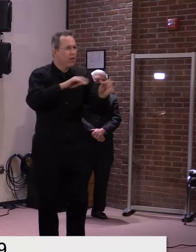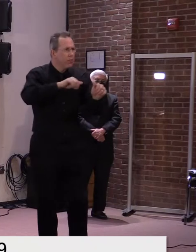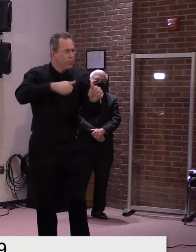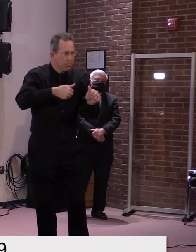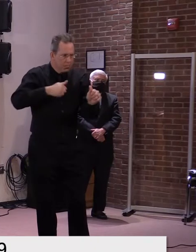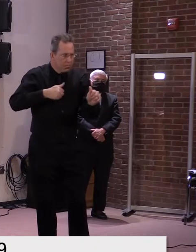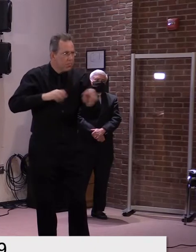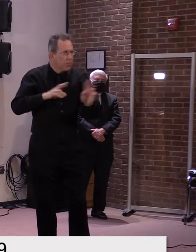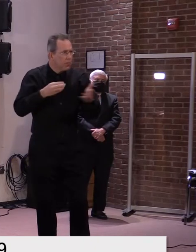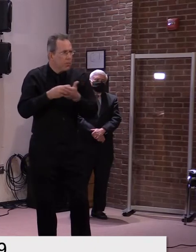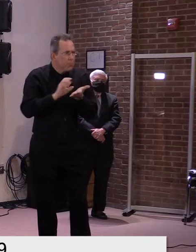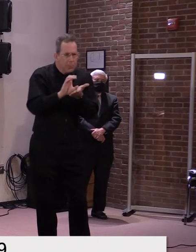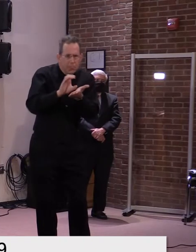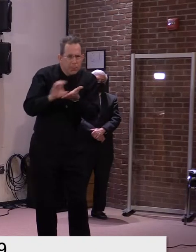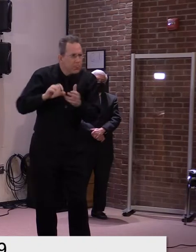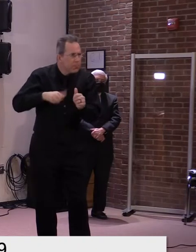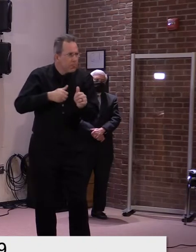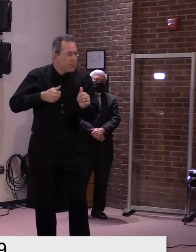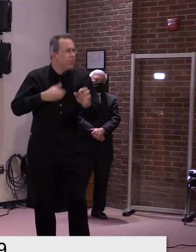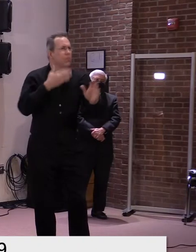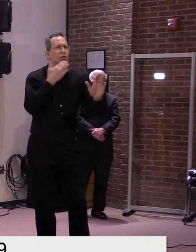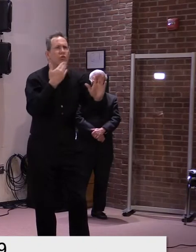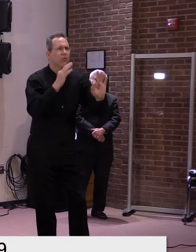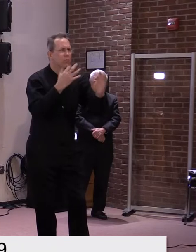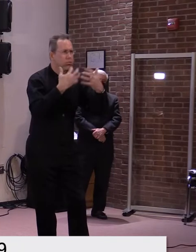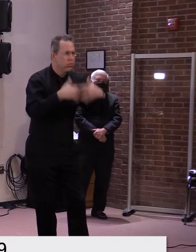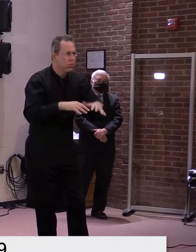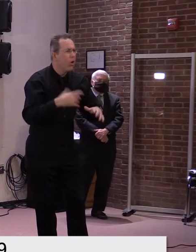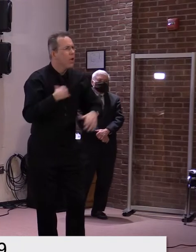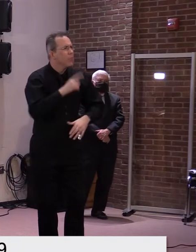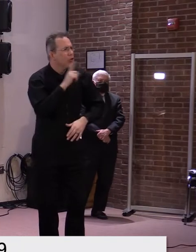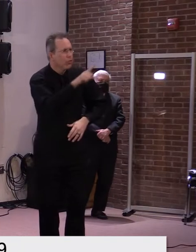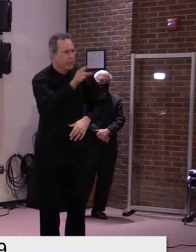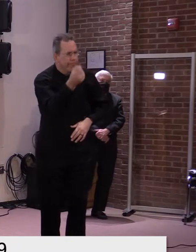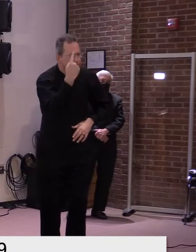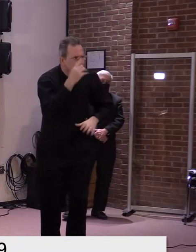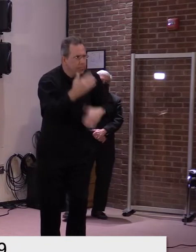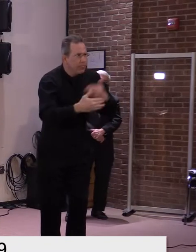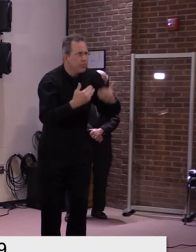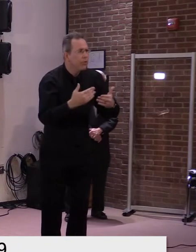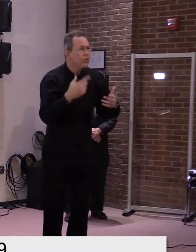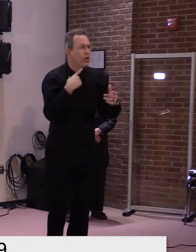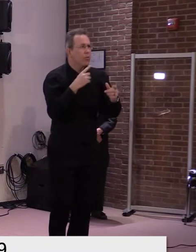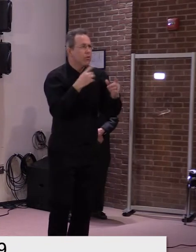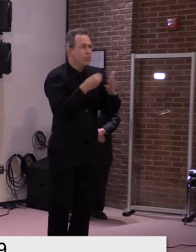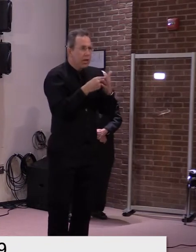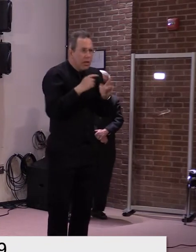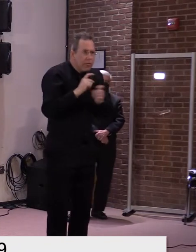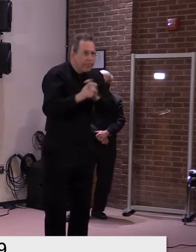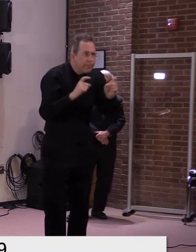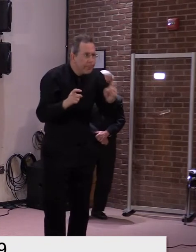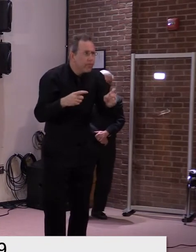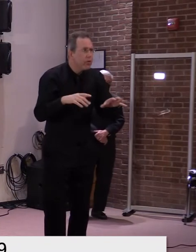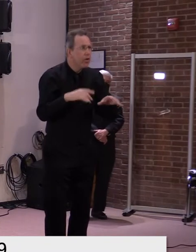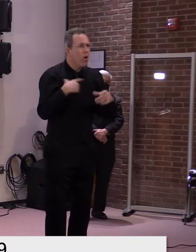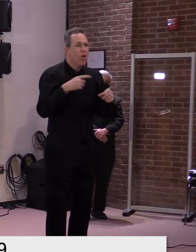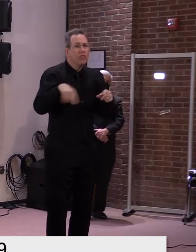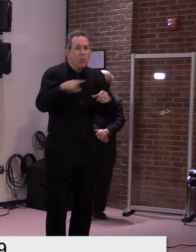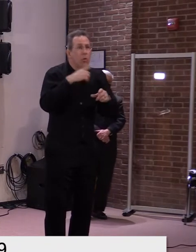one. And we want to make sure taxpayers are aware and are taking steps to claim the exclusion on this year's tax